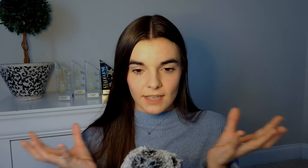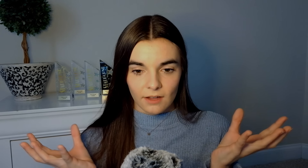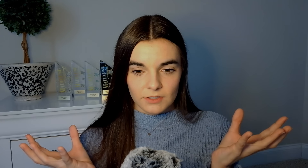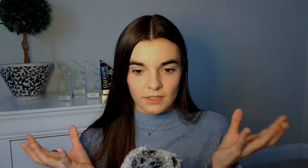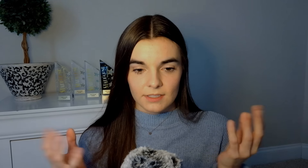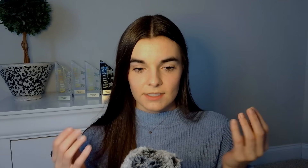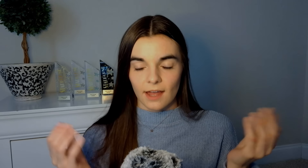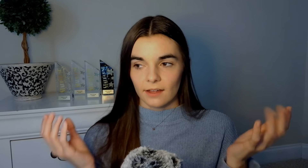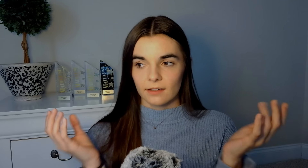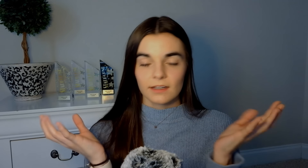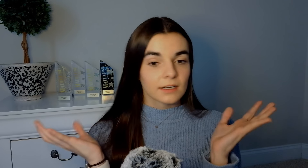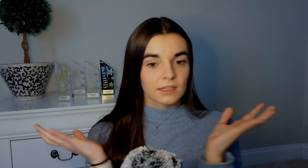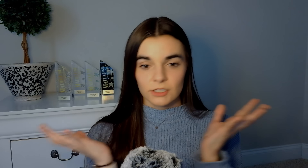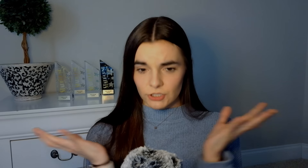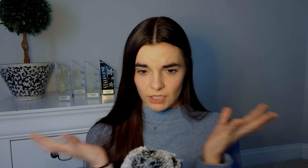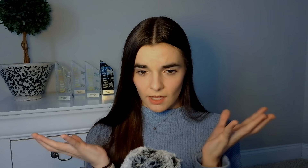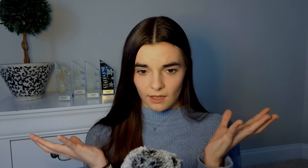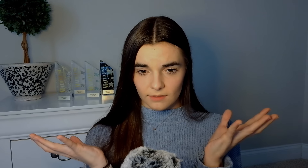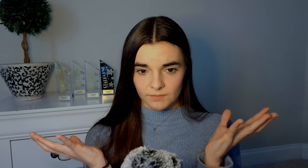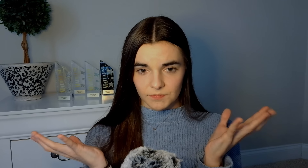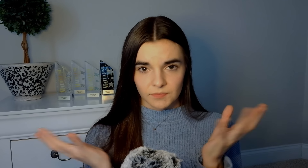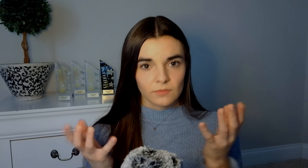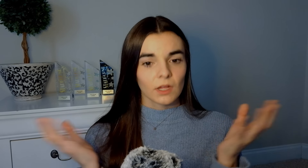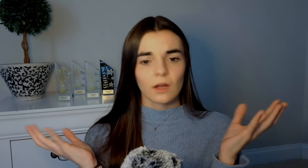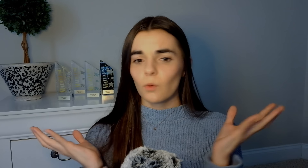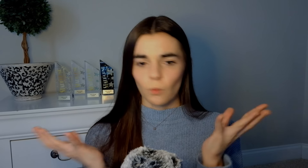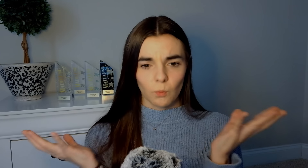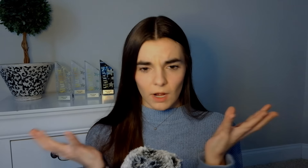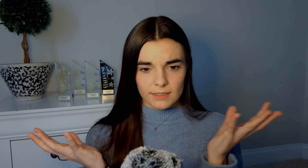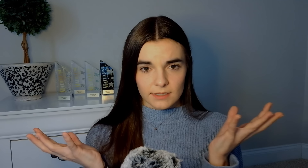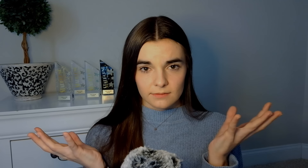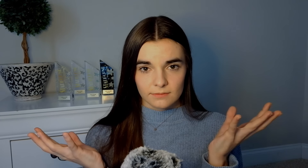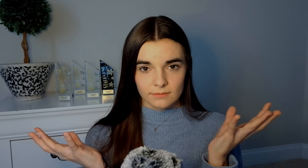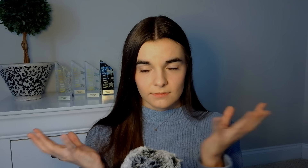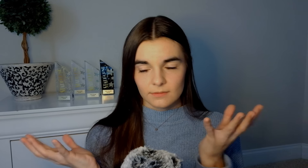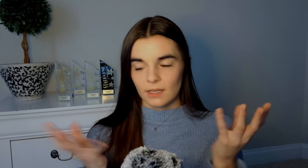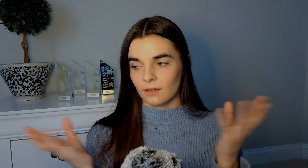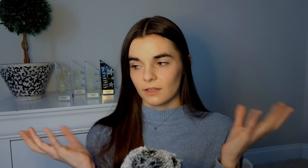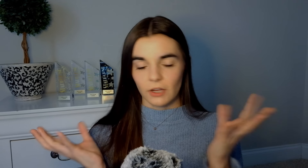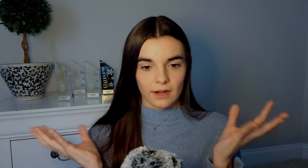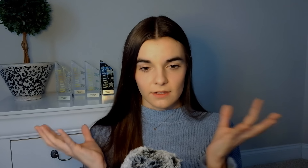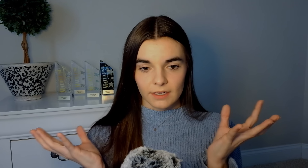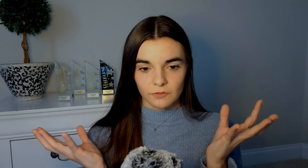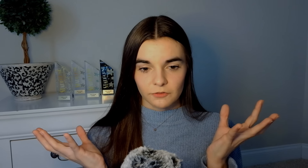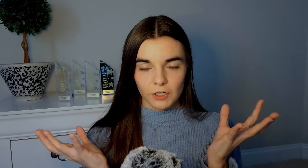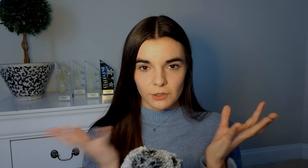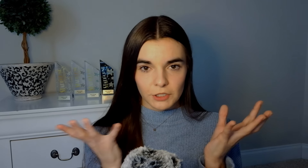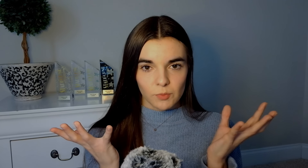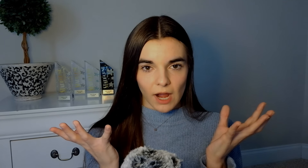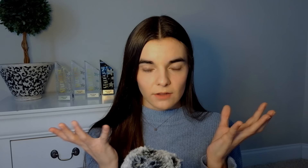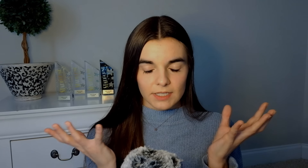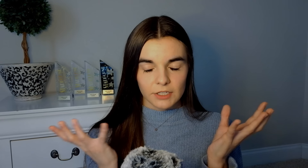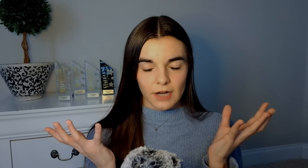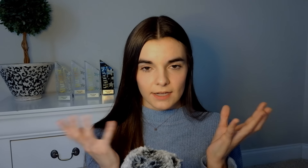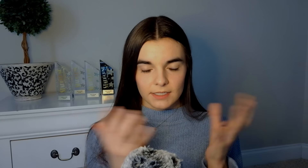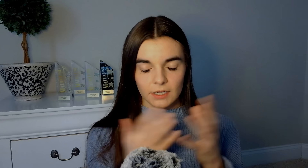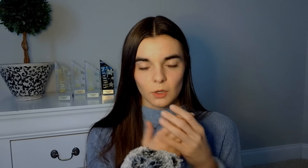out to the side, shaking. What? Kind of like furrow your brows like you're asking a